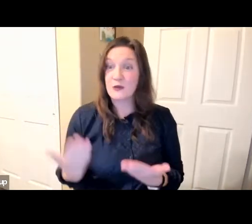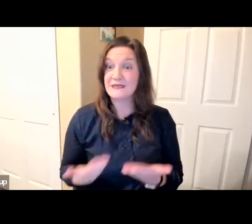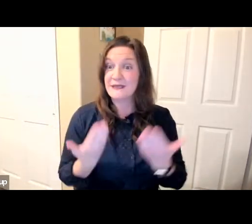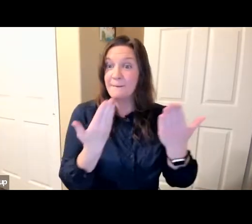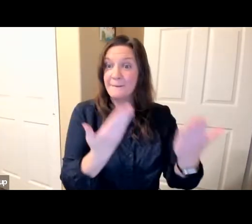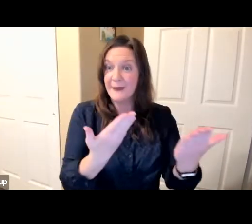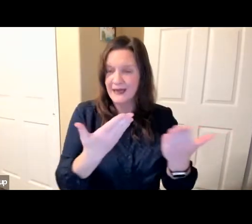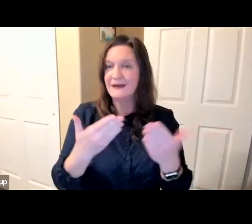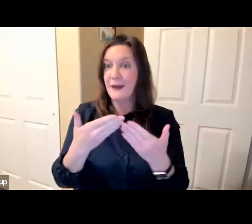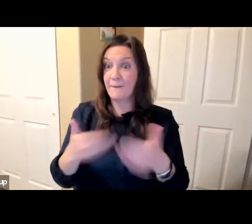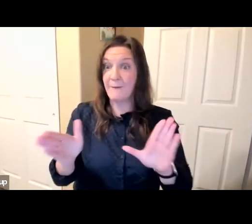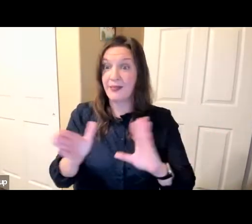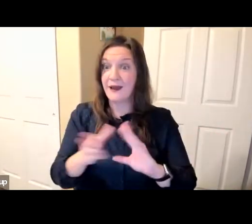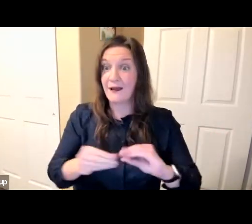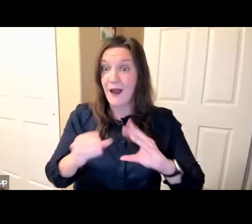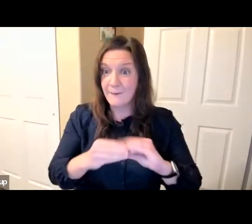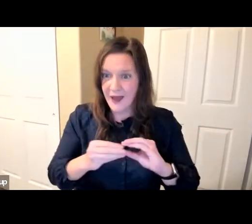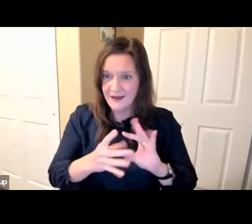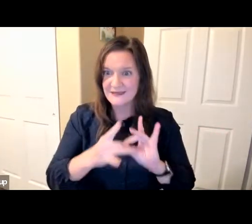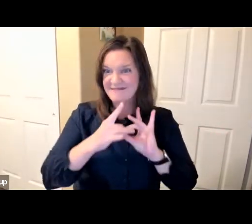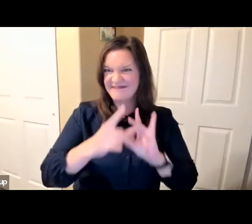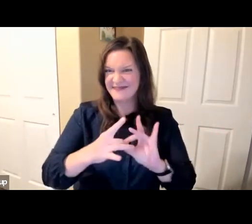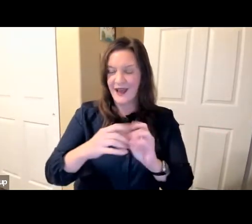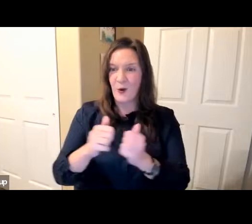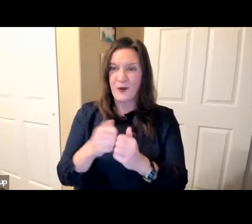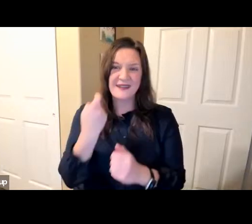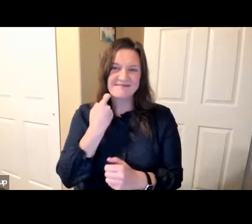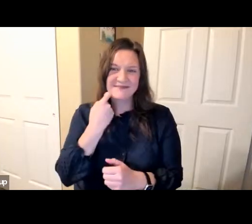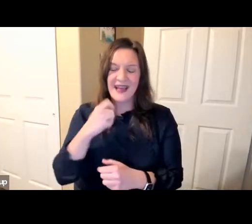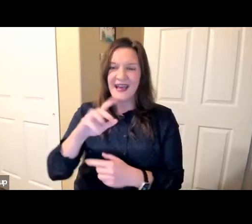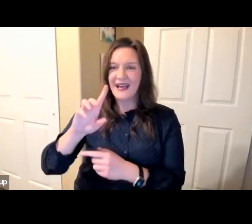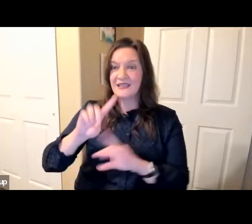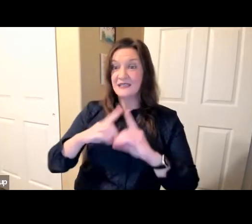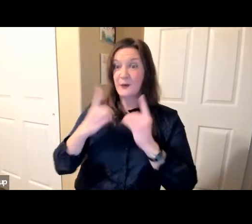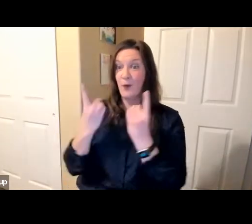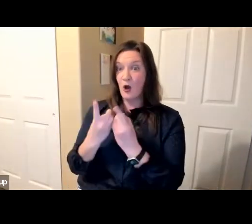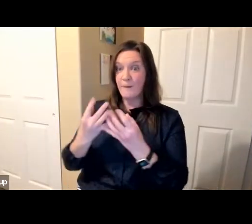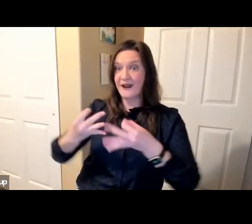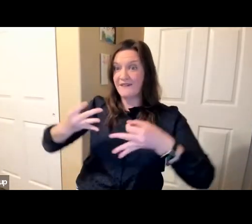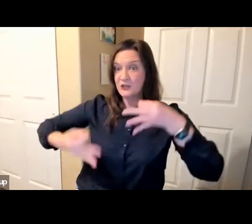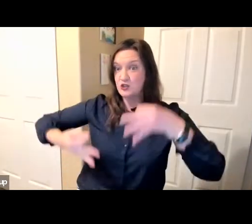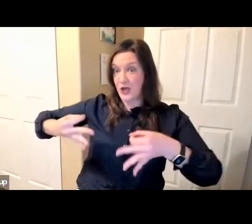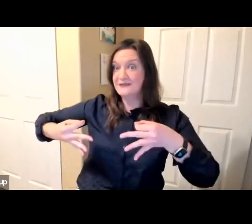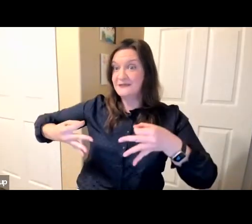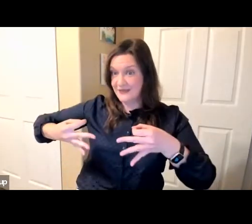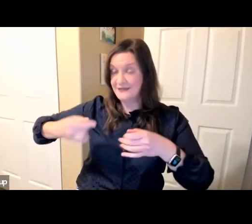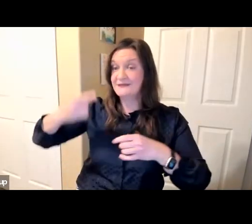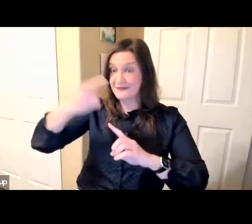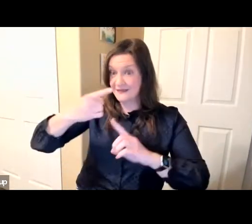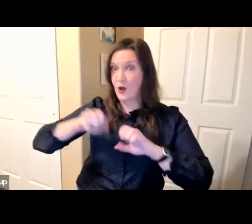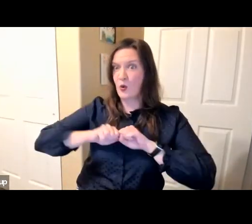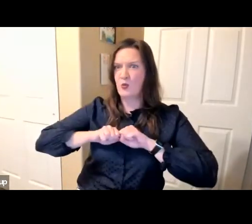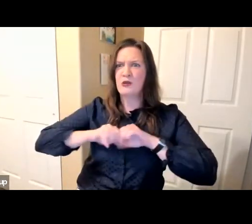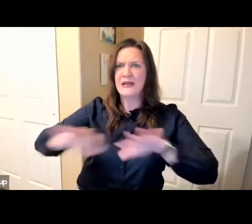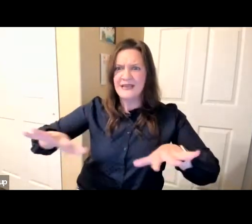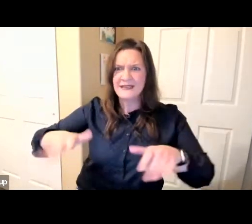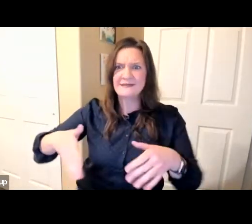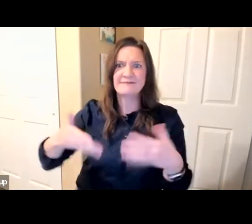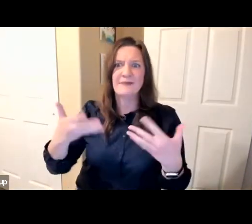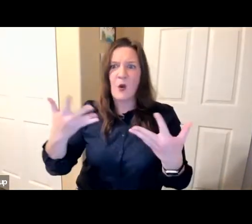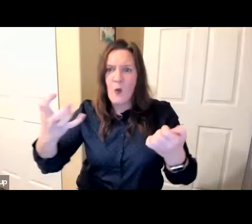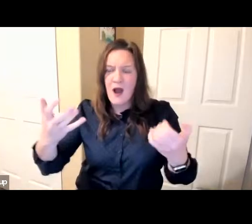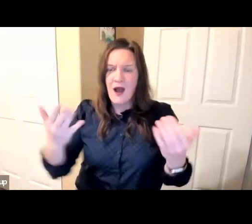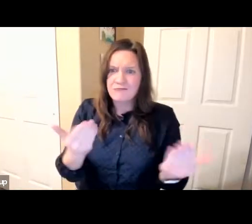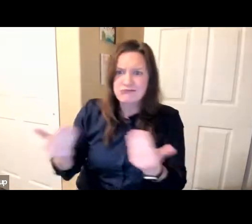Also on the federal level, ACDHH has submitted public comments to the Department of